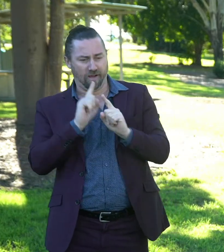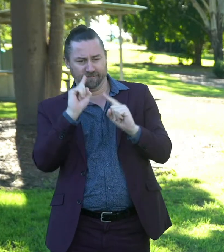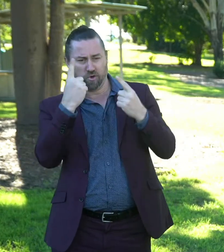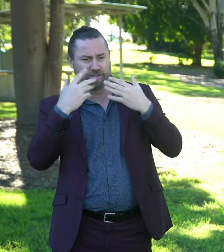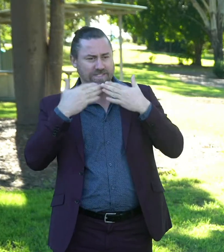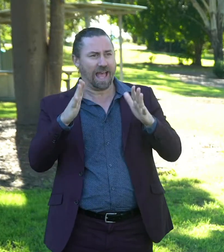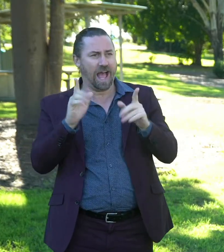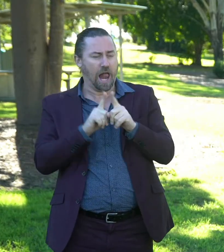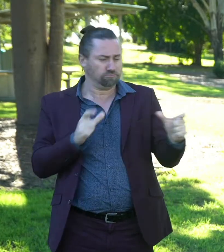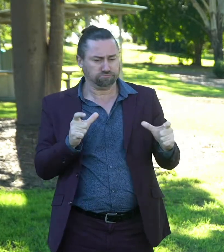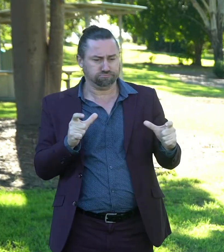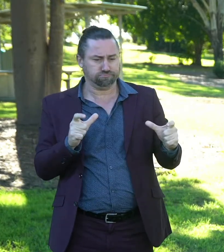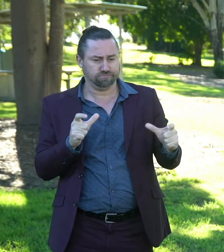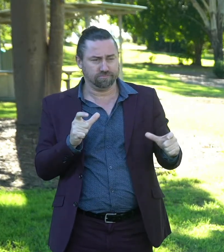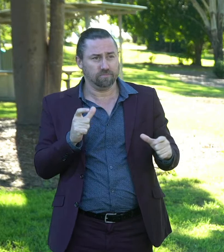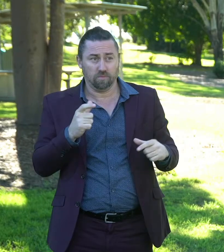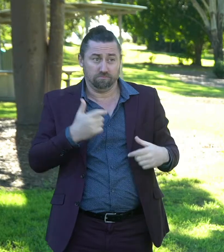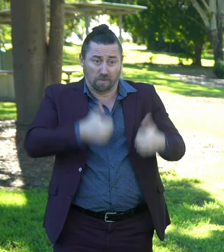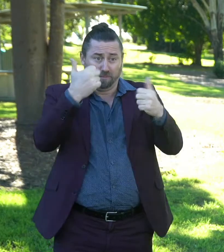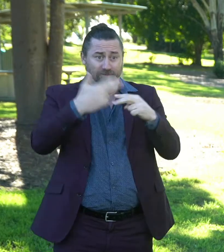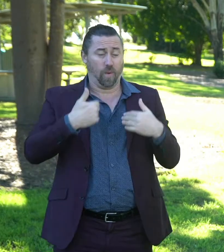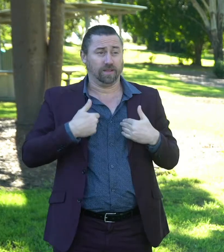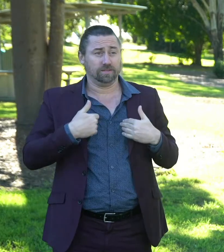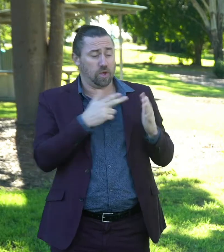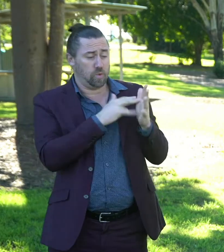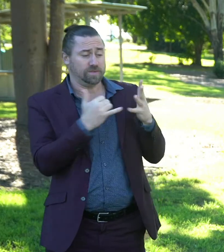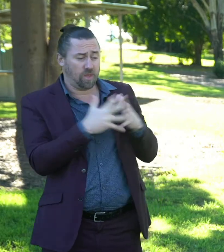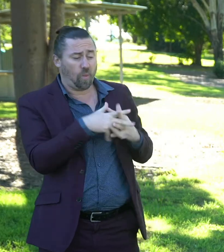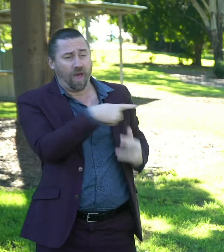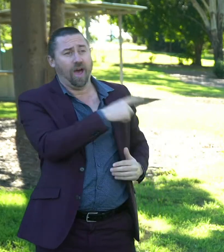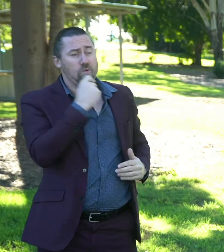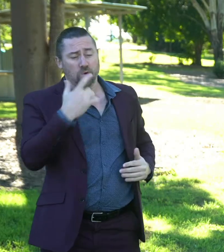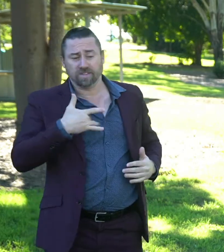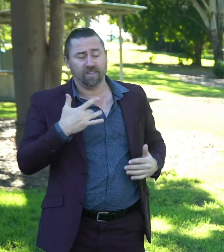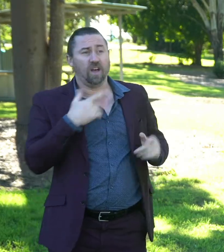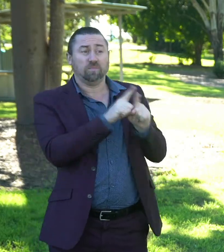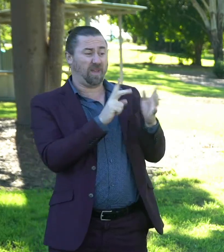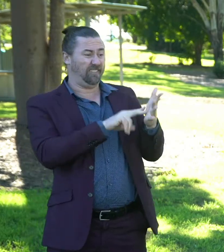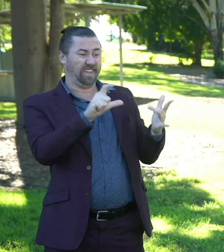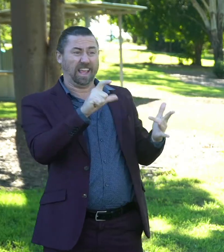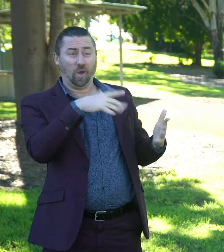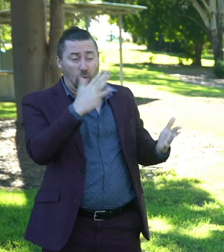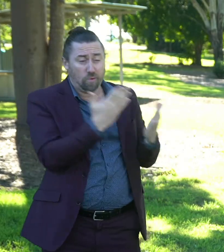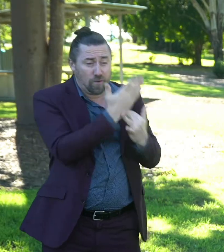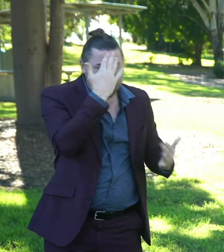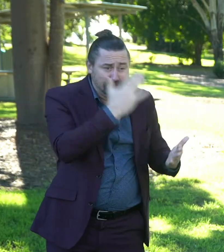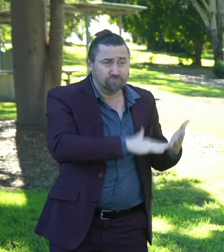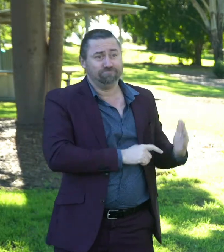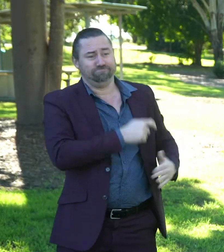it's worked very well for Queensland. And I know New South Wales is going to get through this just like Victoria has as